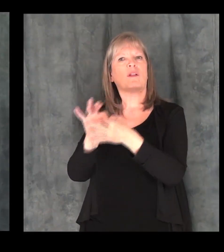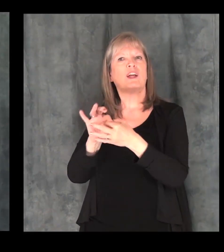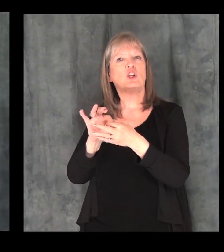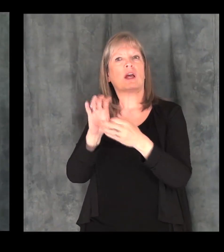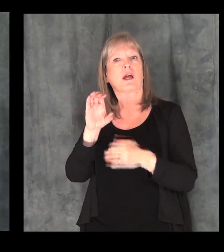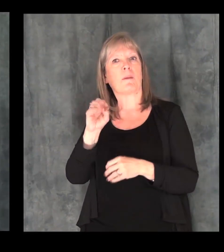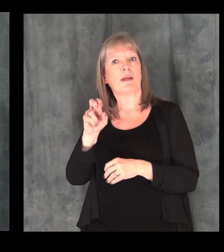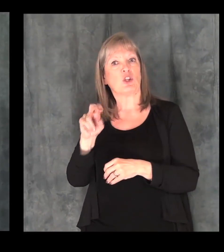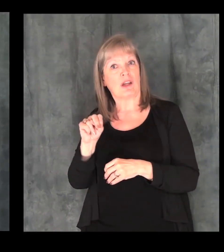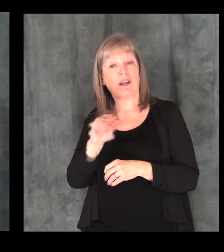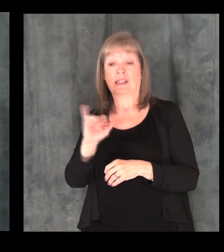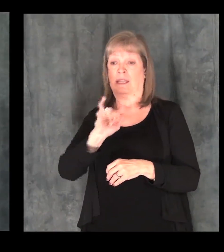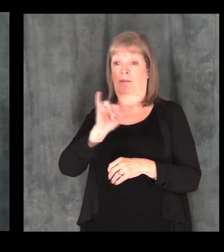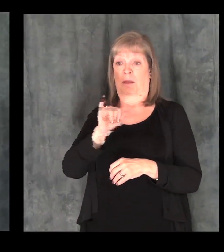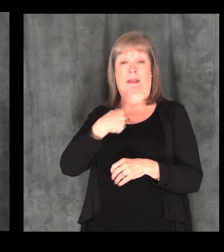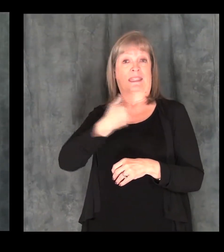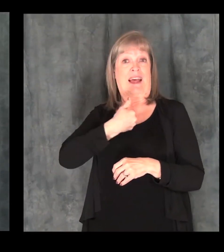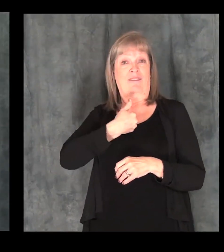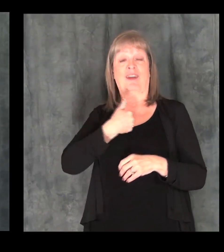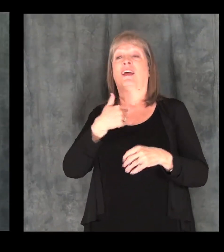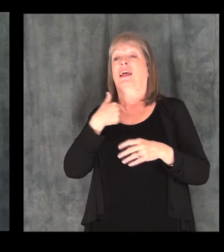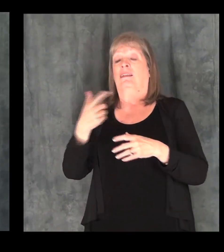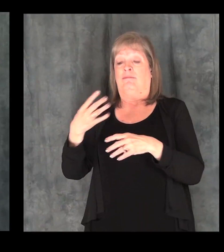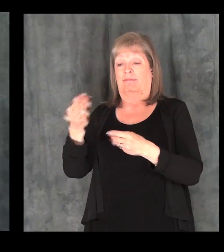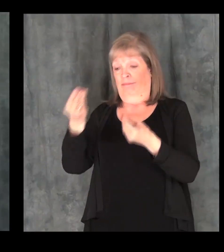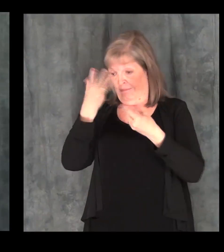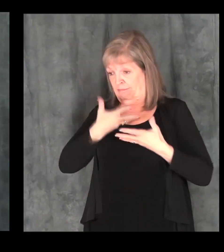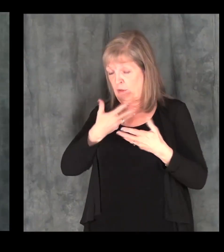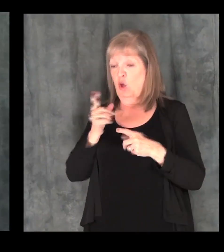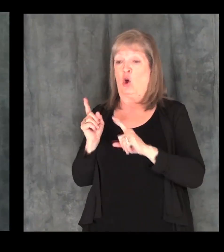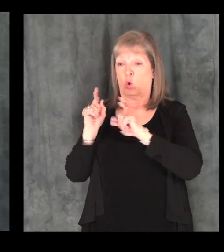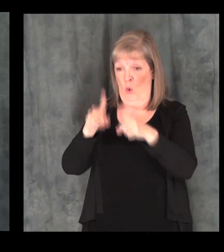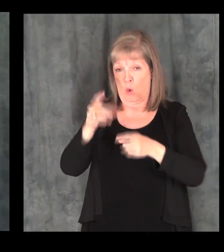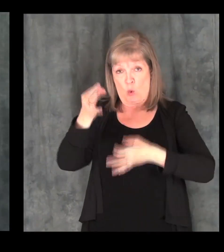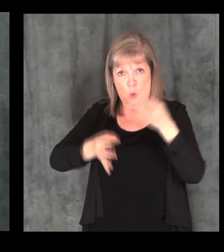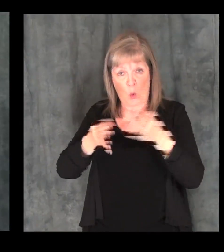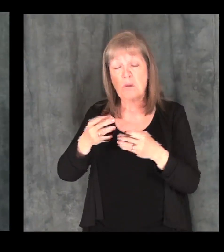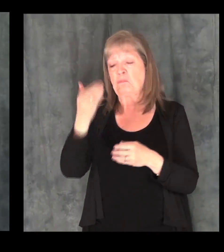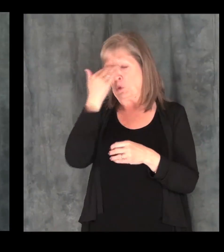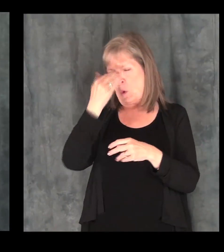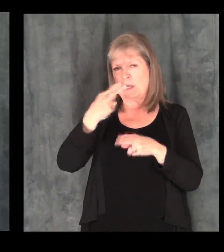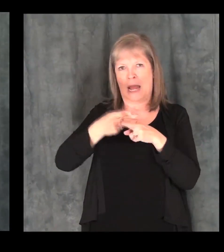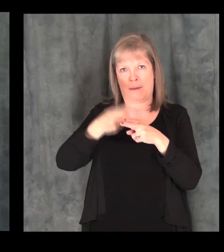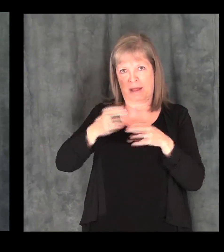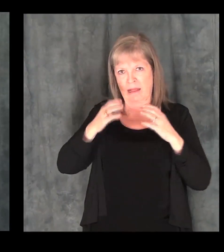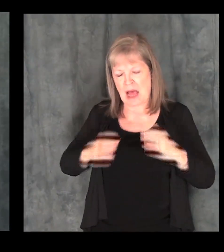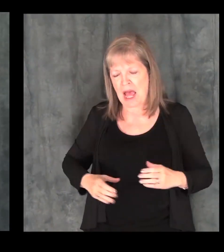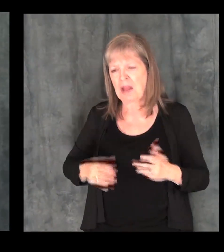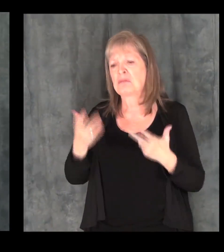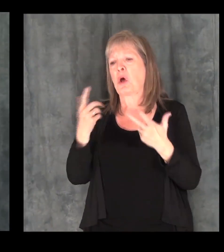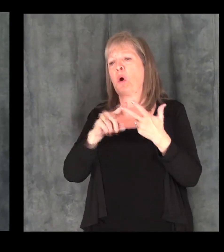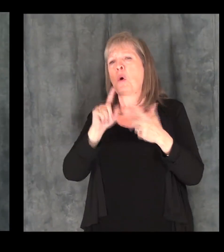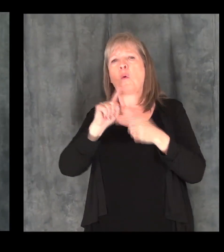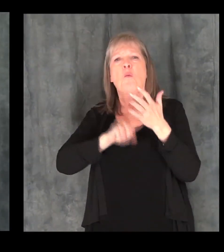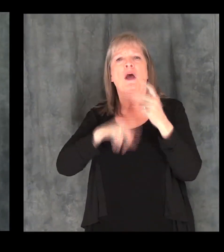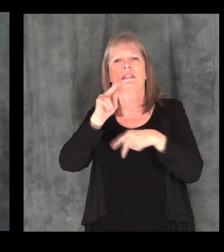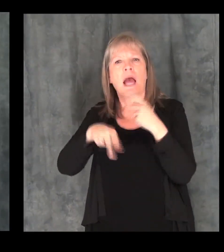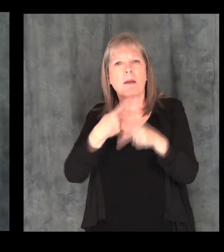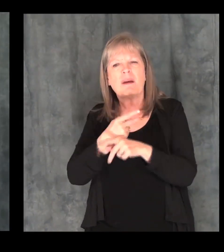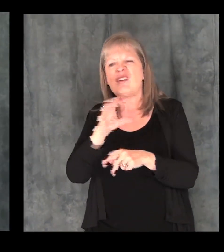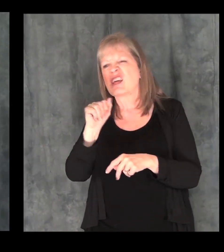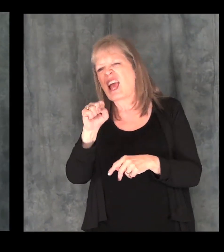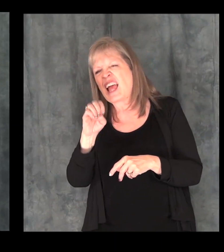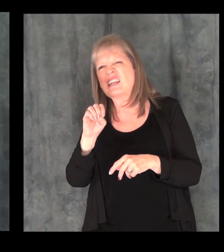personal experience of this myself, you get booked to turn up at court and you get given the client's name and the type of case it is or the type of hearing